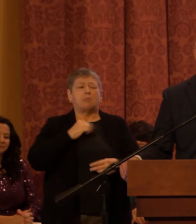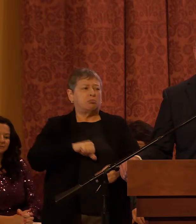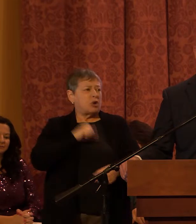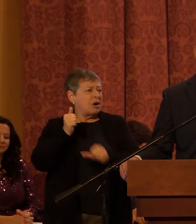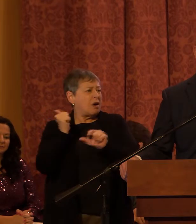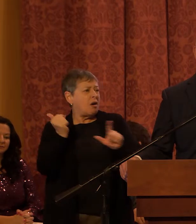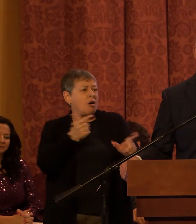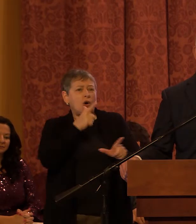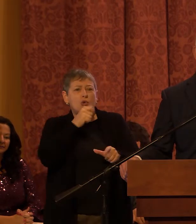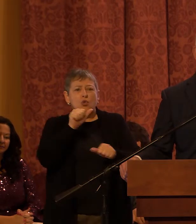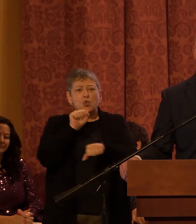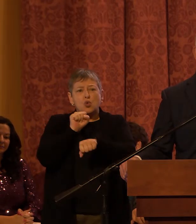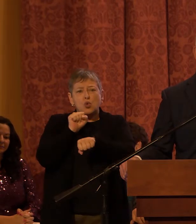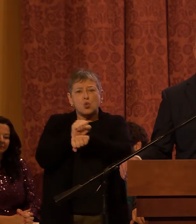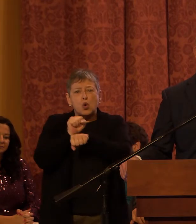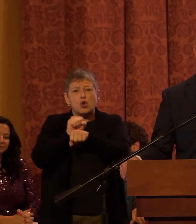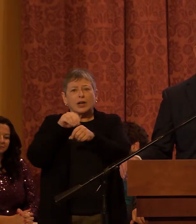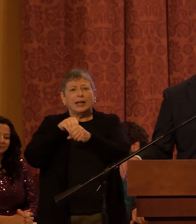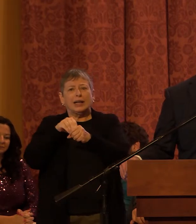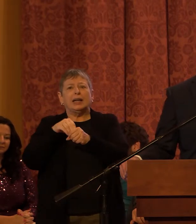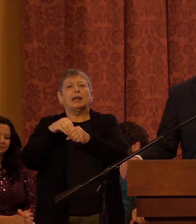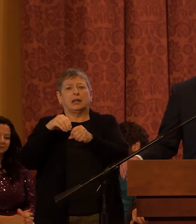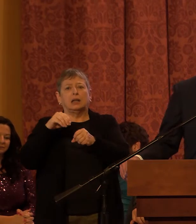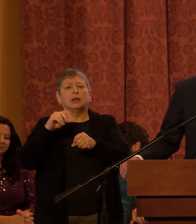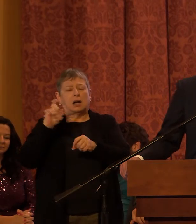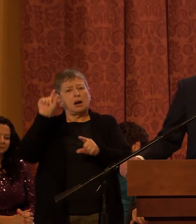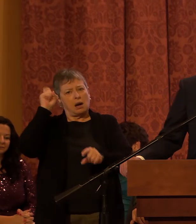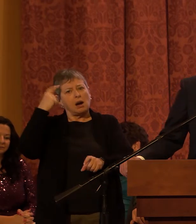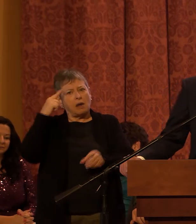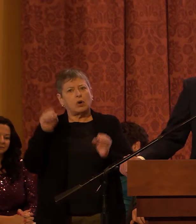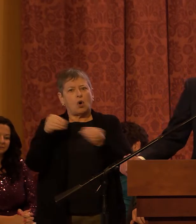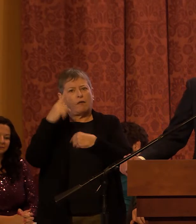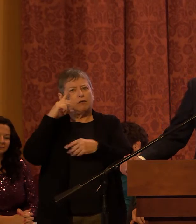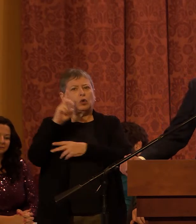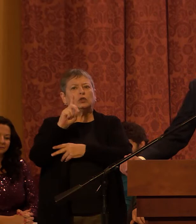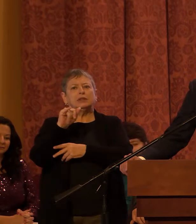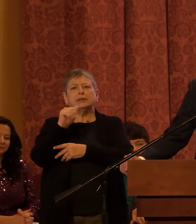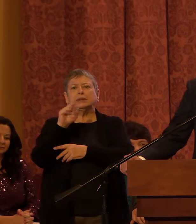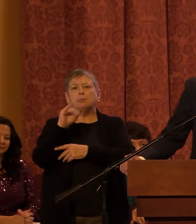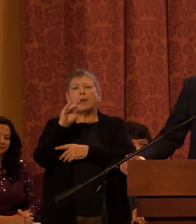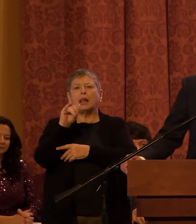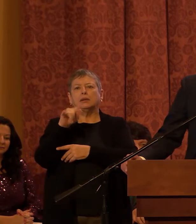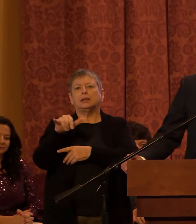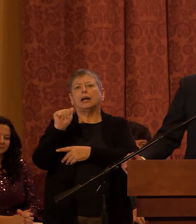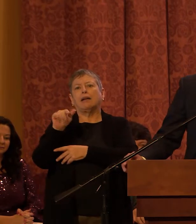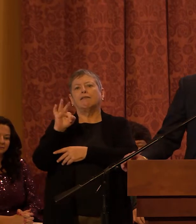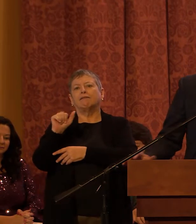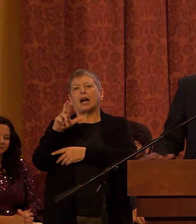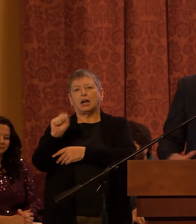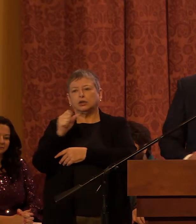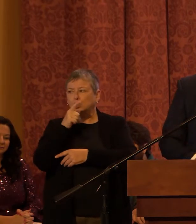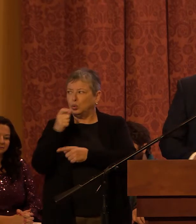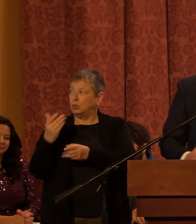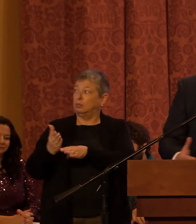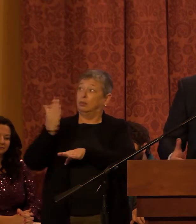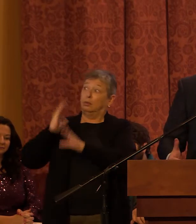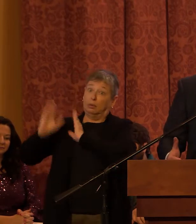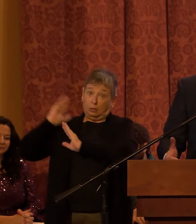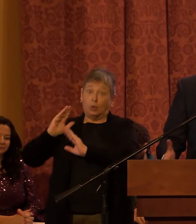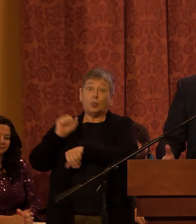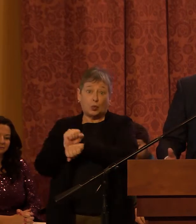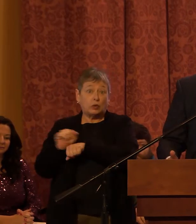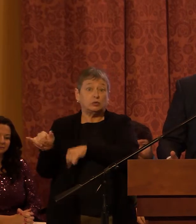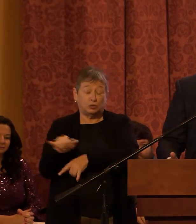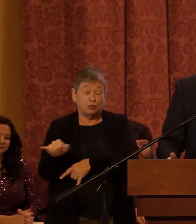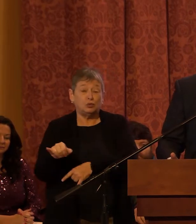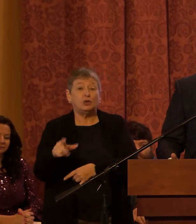everybody who currently works at the Governor's Office of Disability Affairs, who has previously worked, because if you look